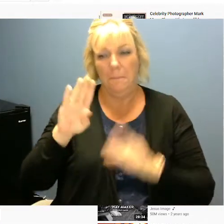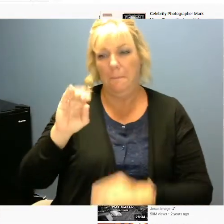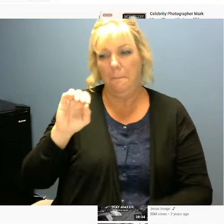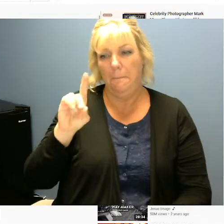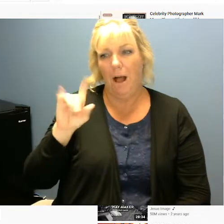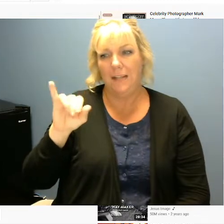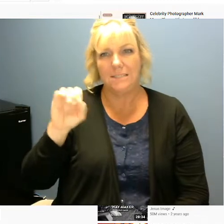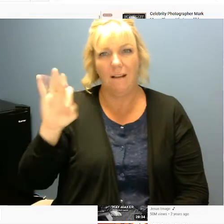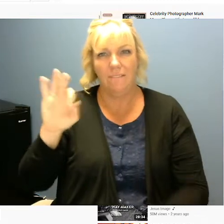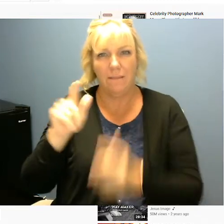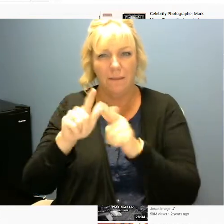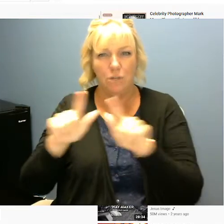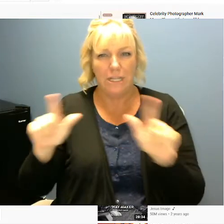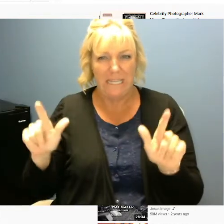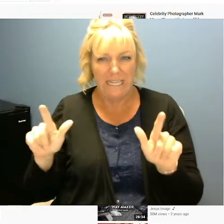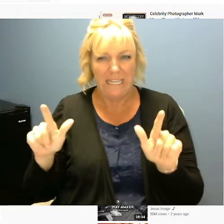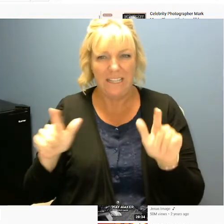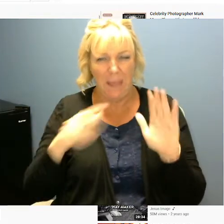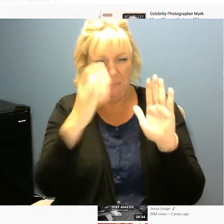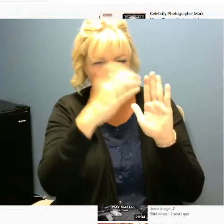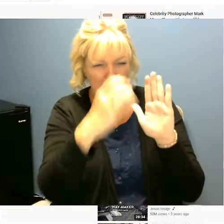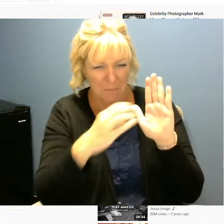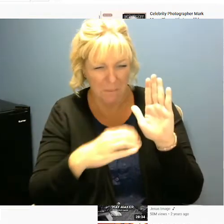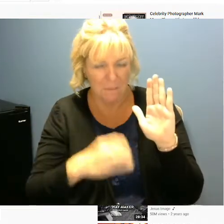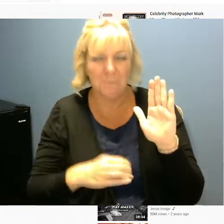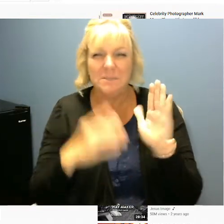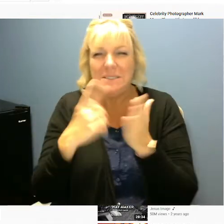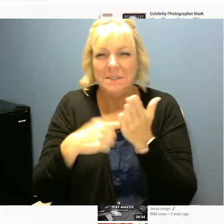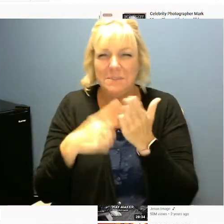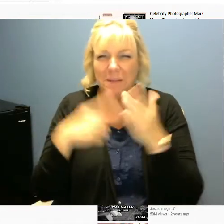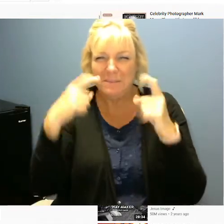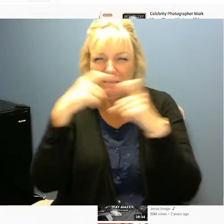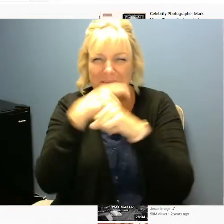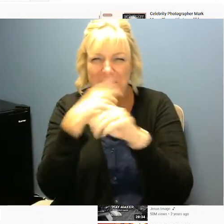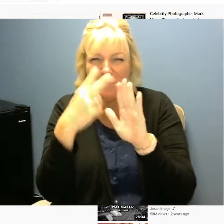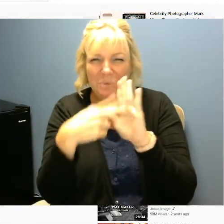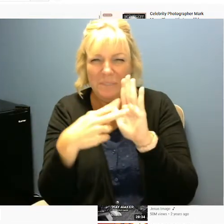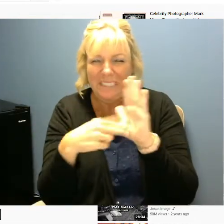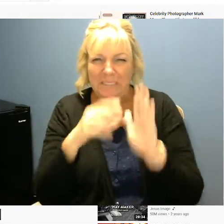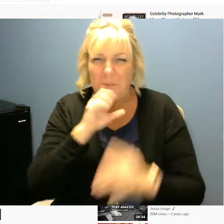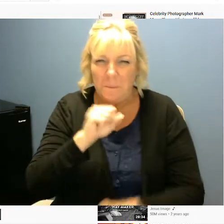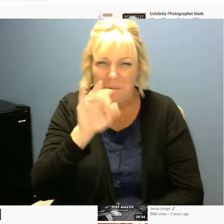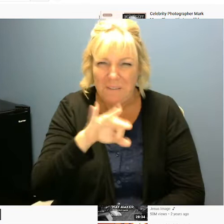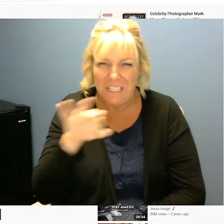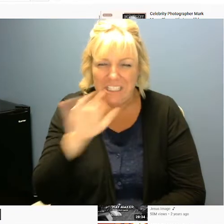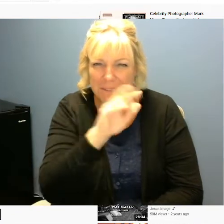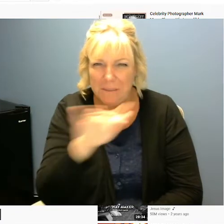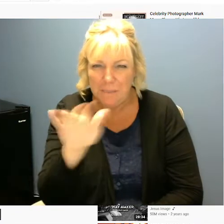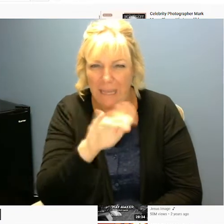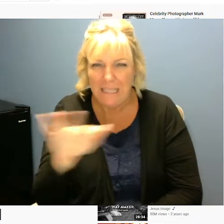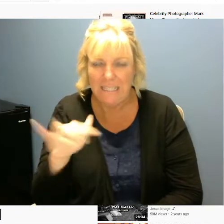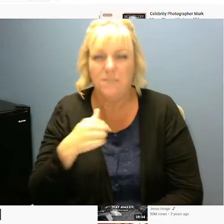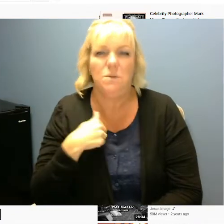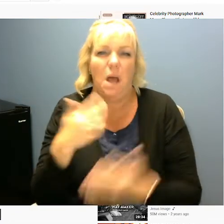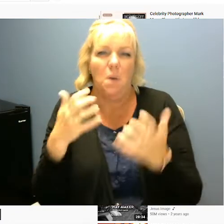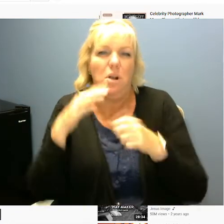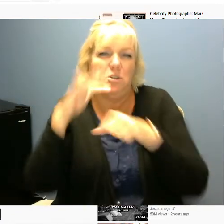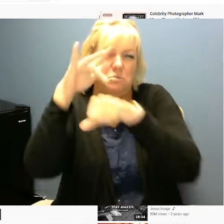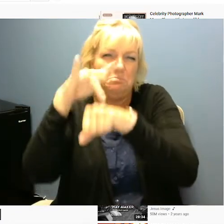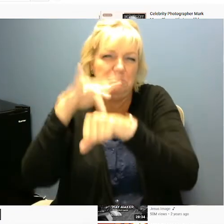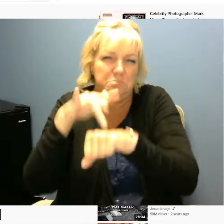it's 17th century spelling and whatnot. So I just wanted to go over them with you just real briefly in this